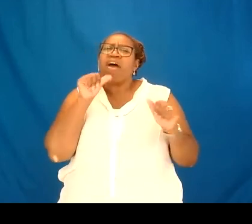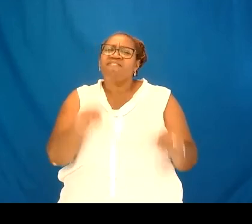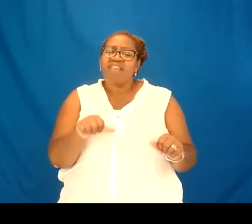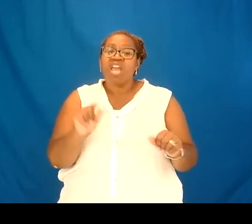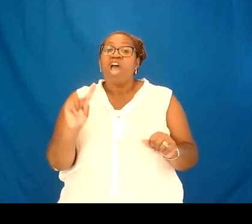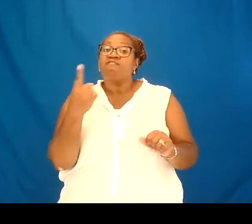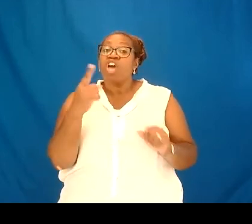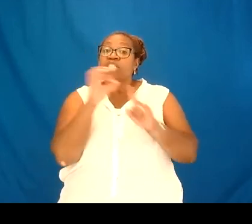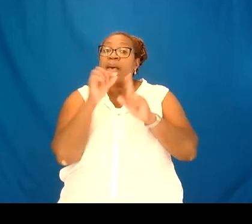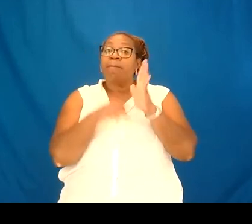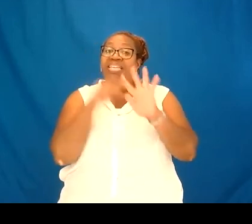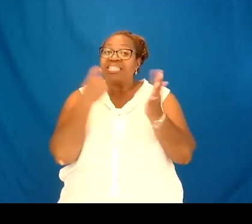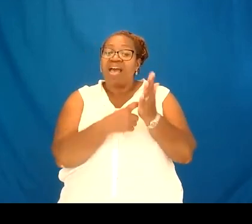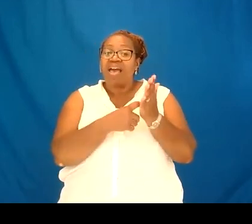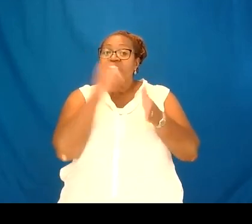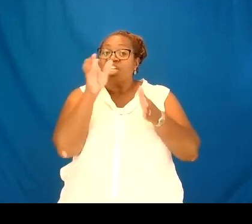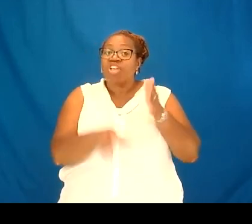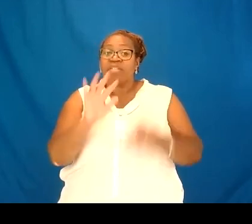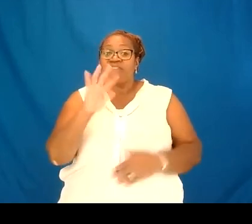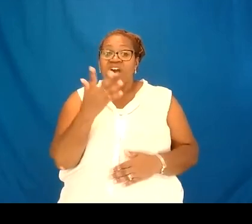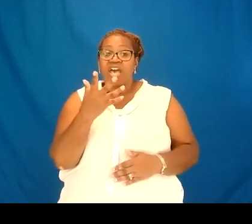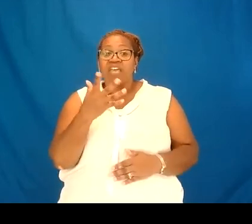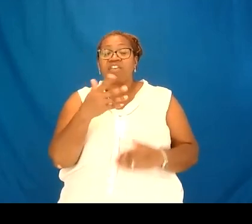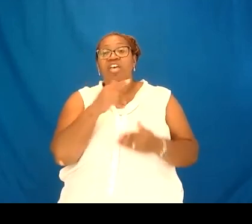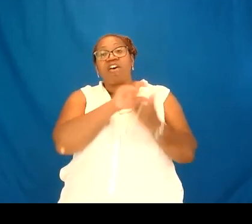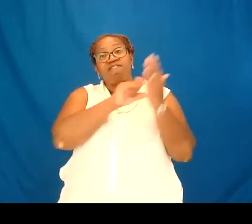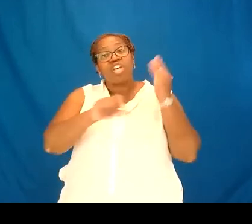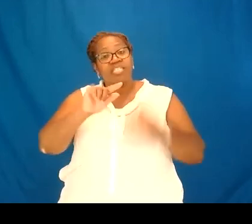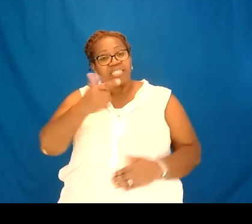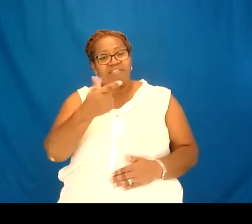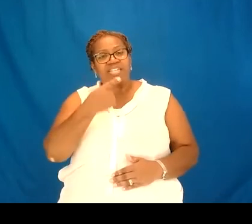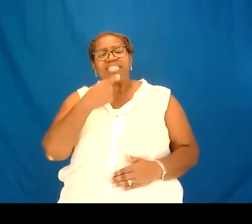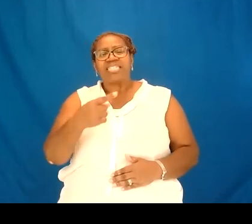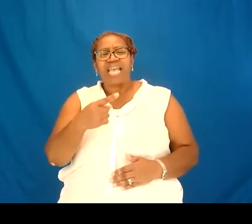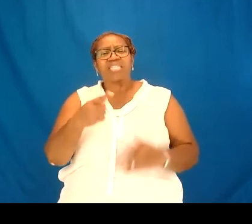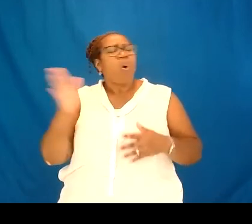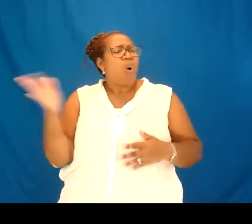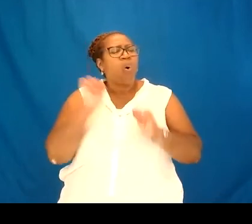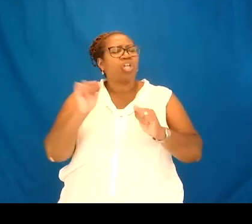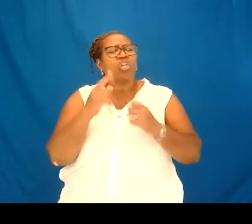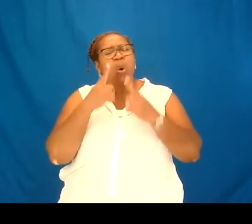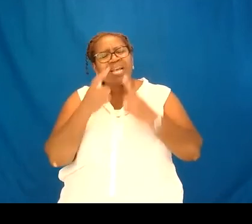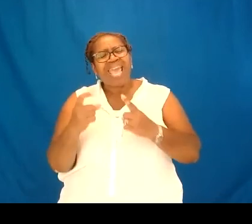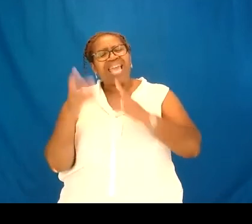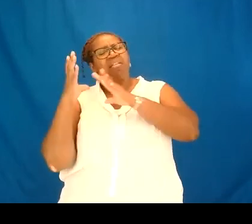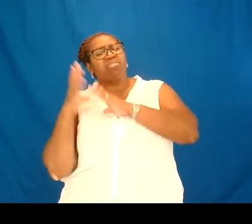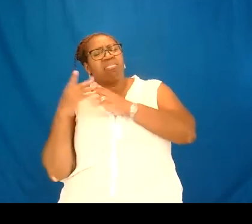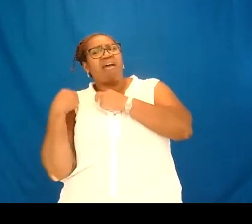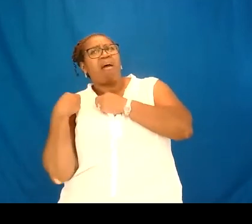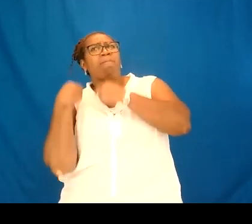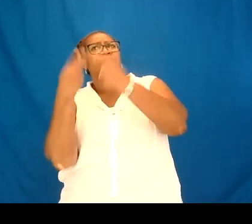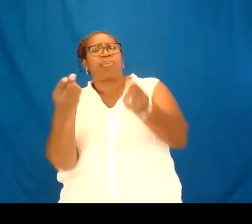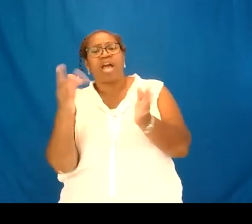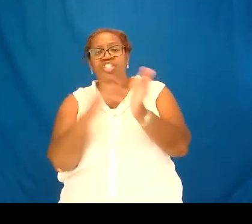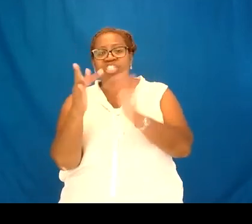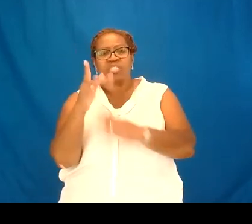Peter 5:7, where he says, "Cast all your cares on Jesus because he cares for you." Peter has